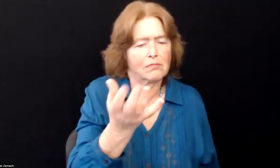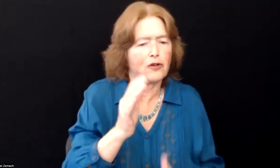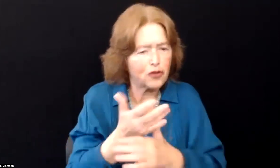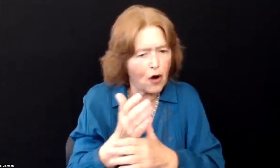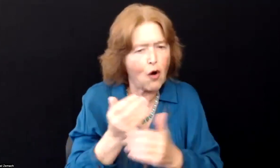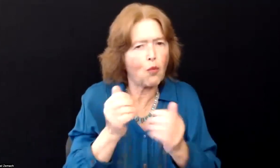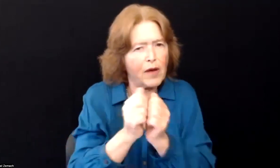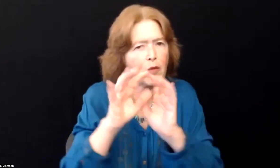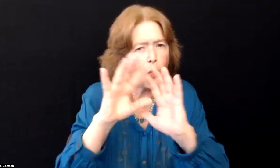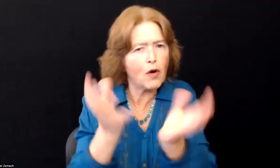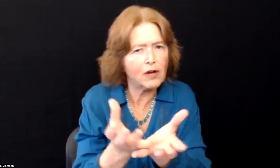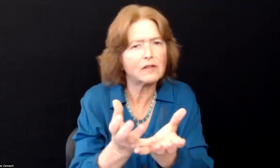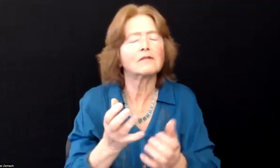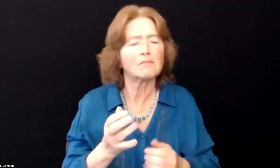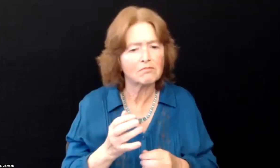share something personal with the world.